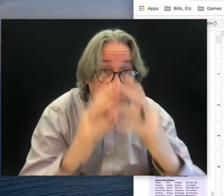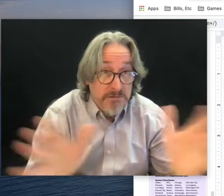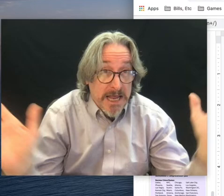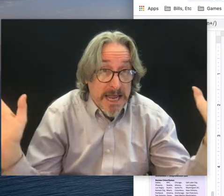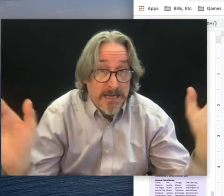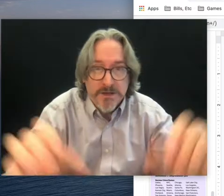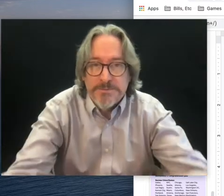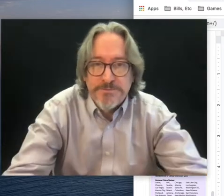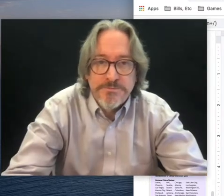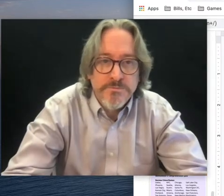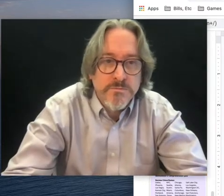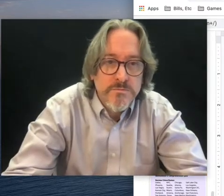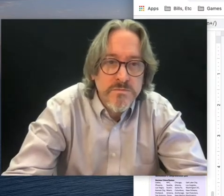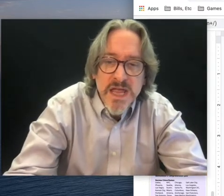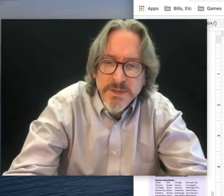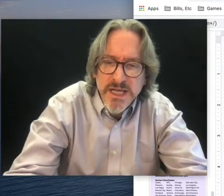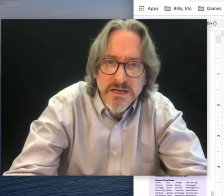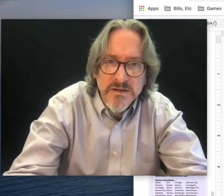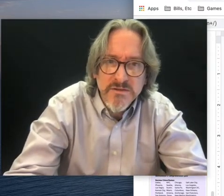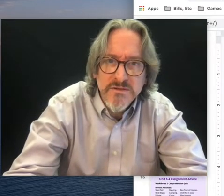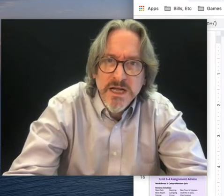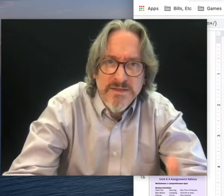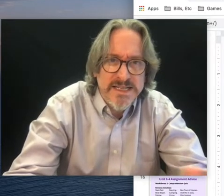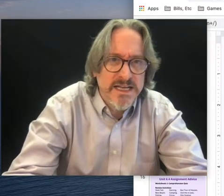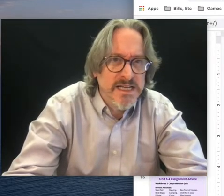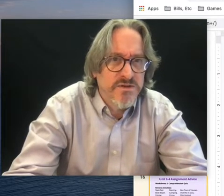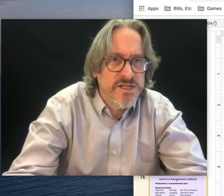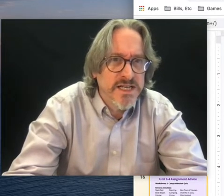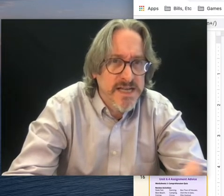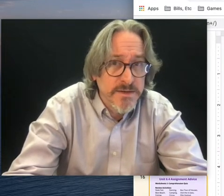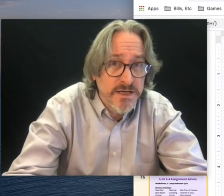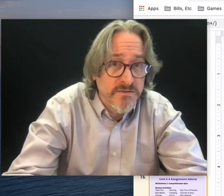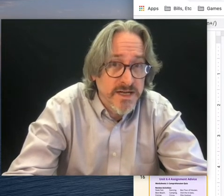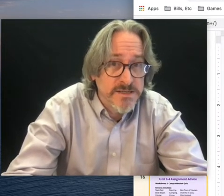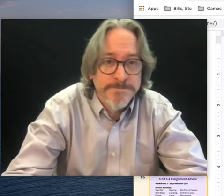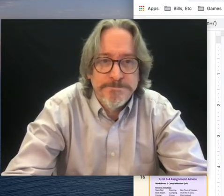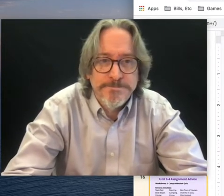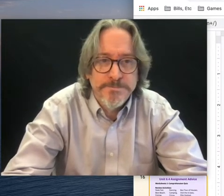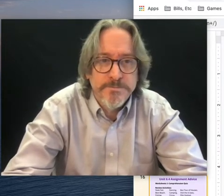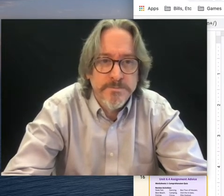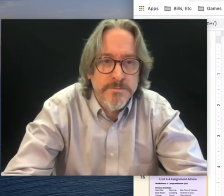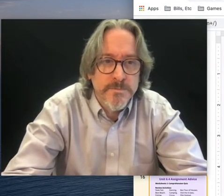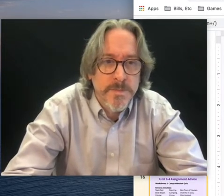just anything. And I believe that's it as far as the assignment advice.